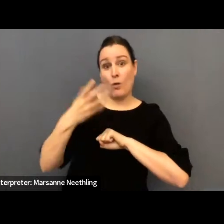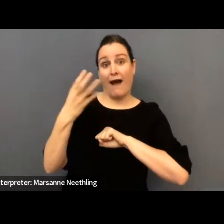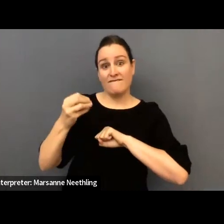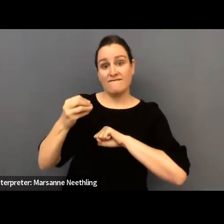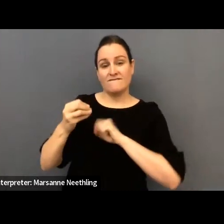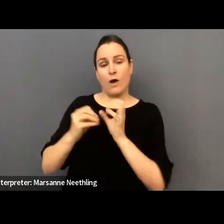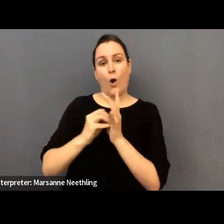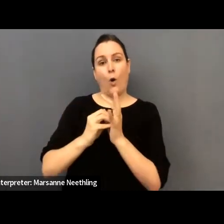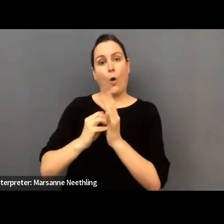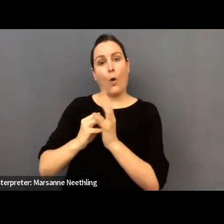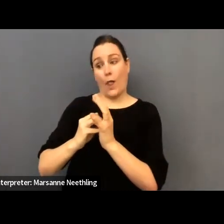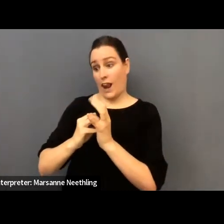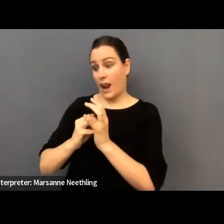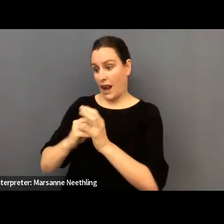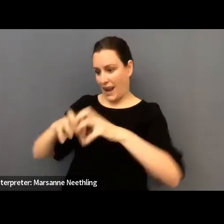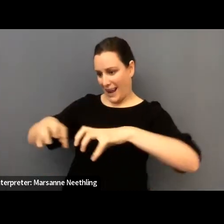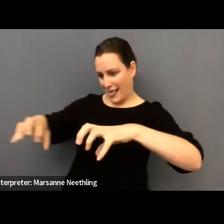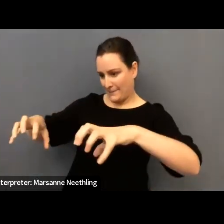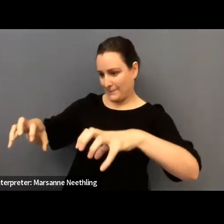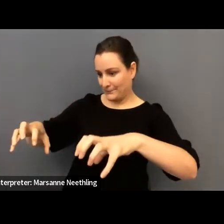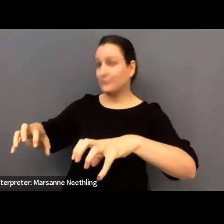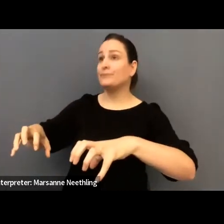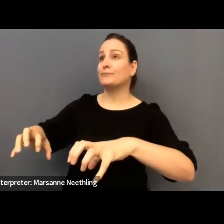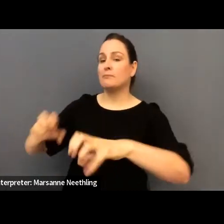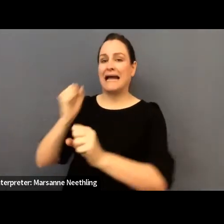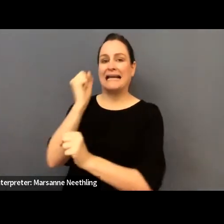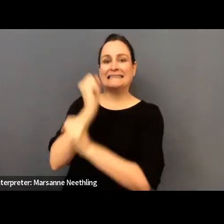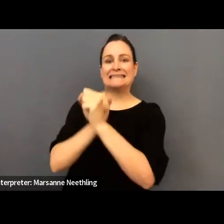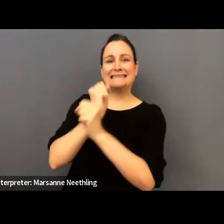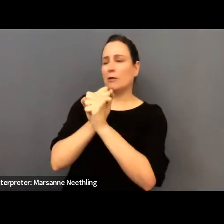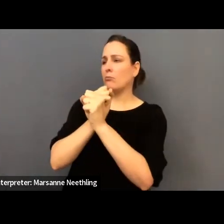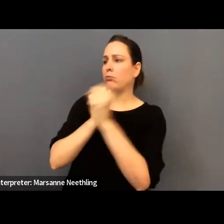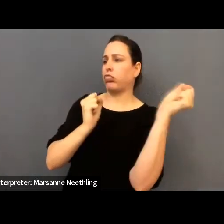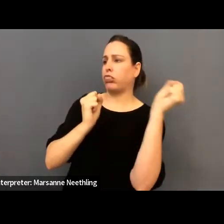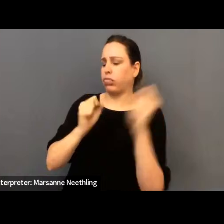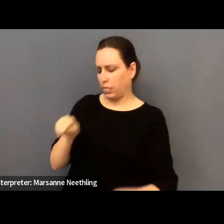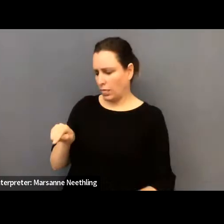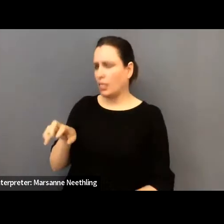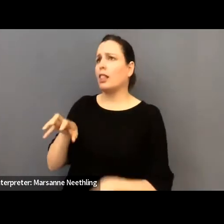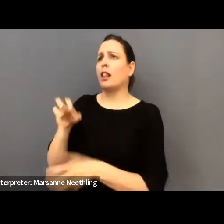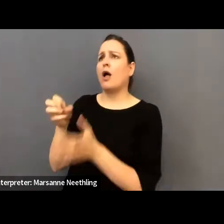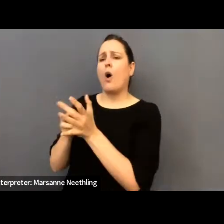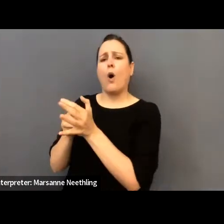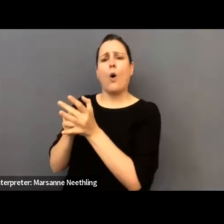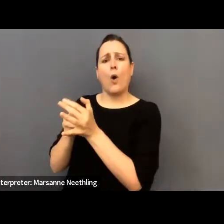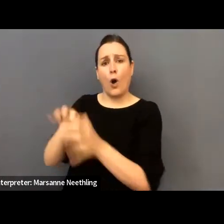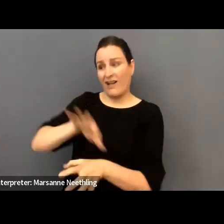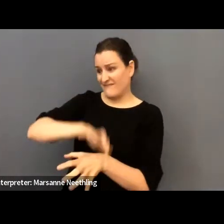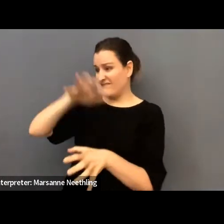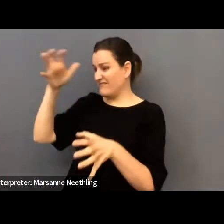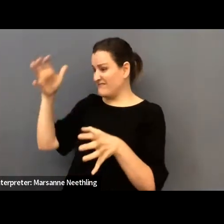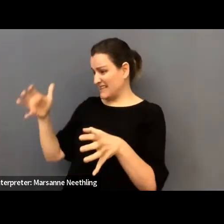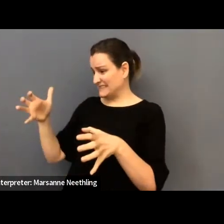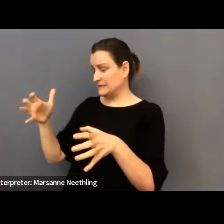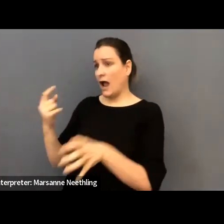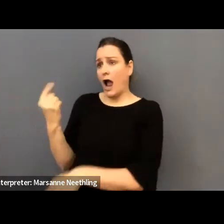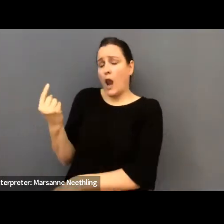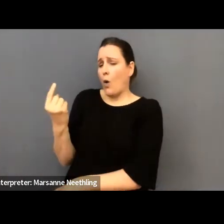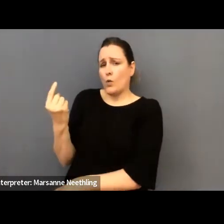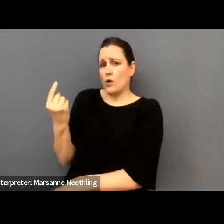generating system that is out of date, then all the coal in the world is not going to produce